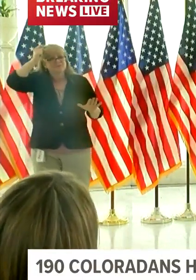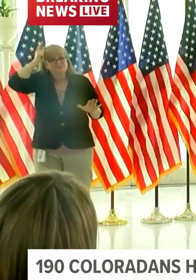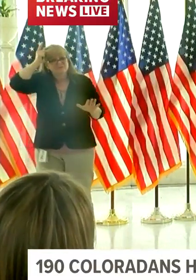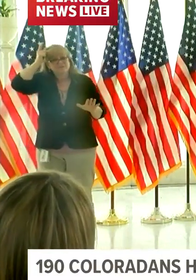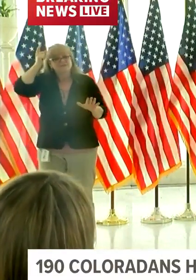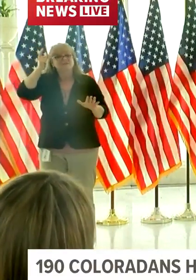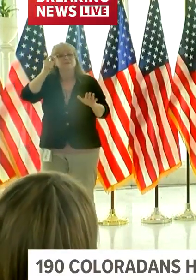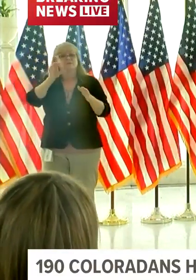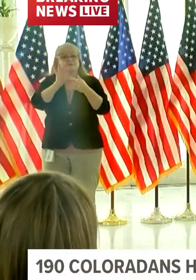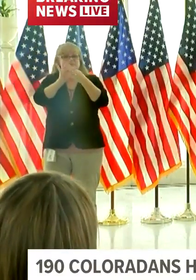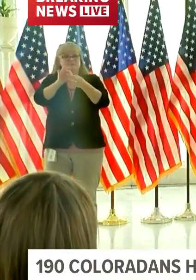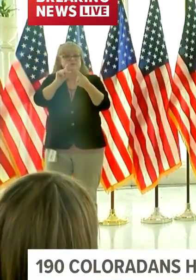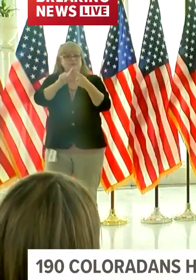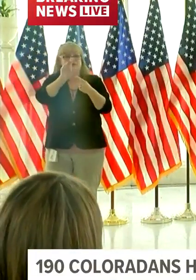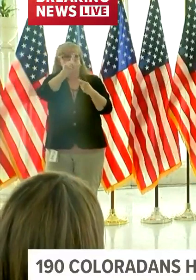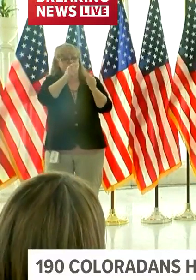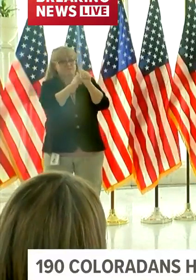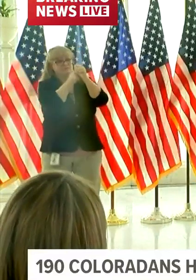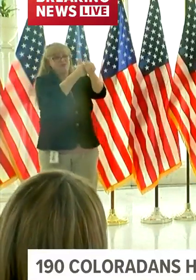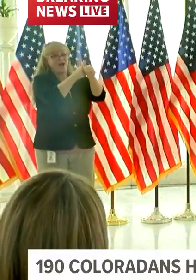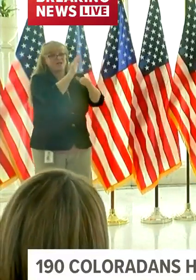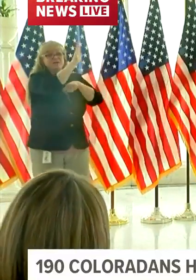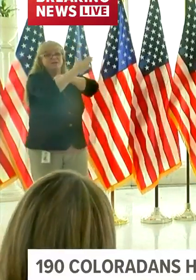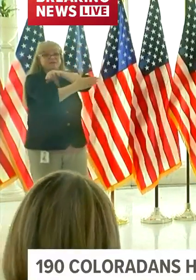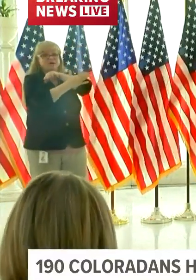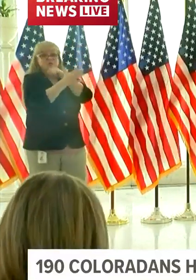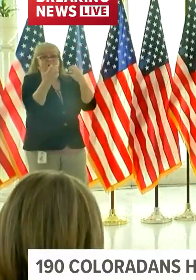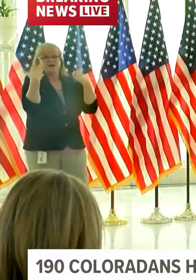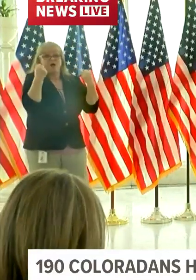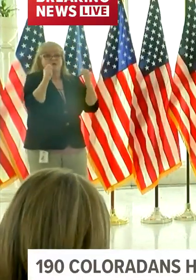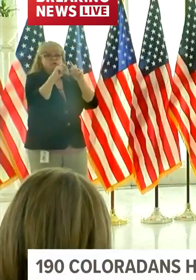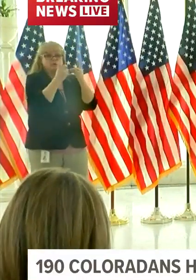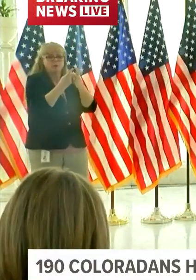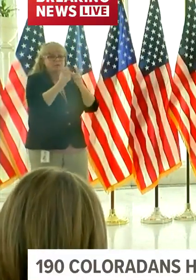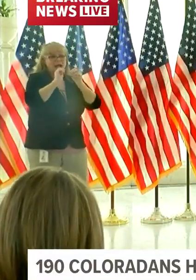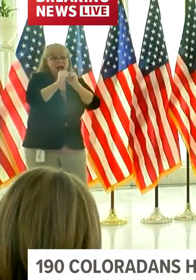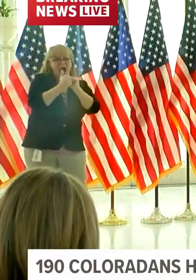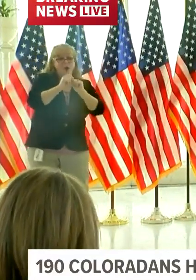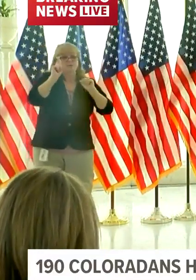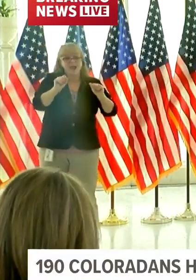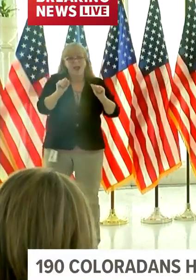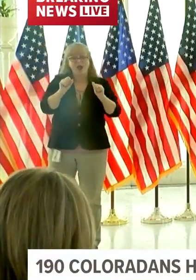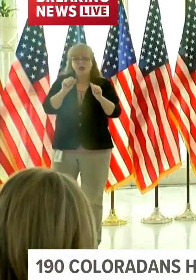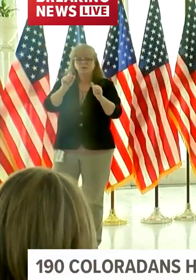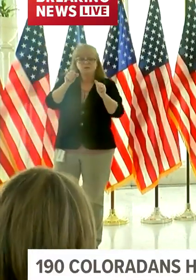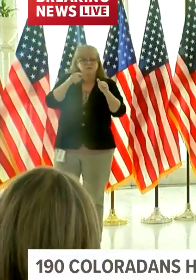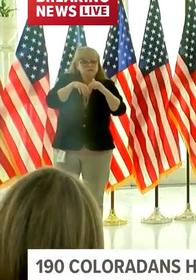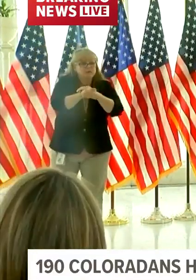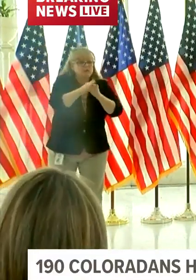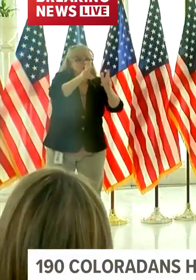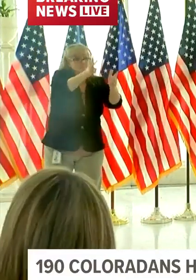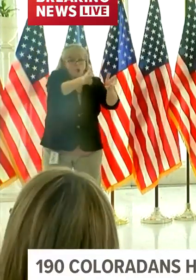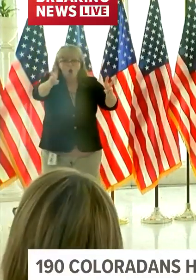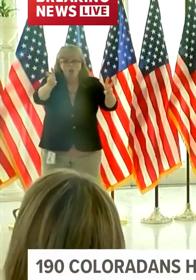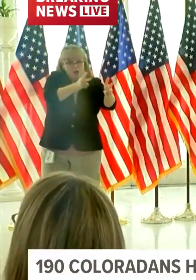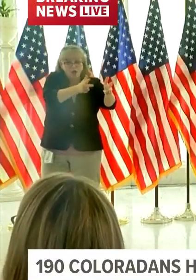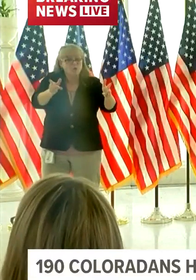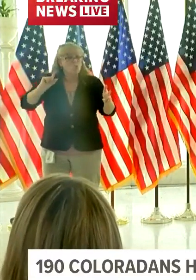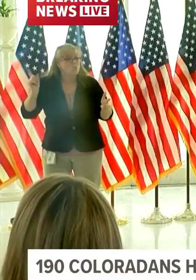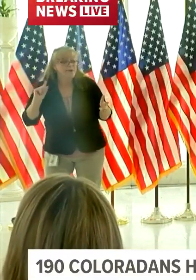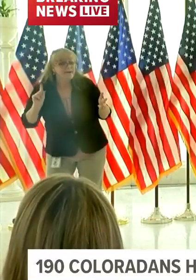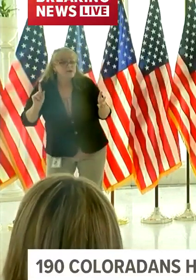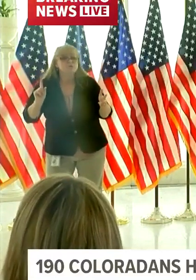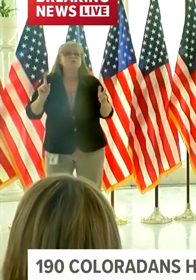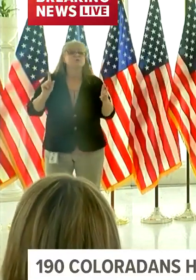in neighborhoods and where cars can be and all those normal things. But from a health perspective, there's a way to do that, and make sure to coordinate